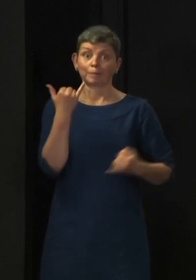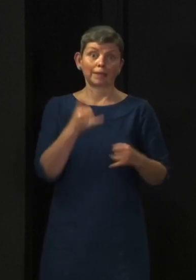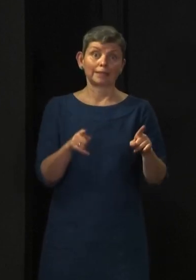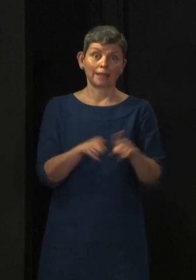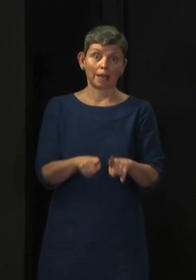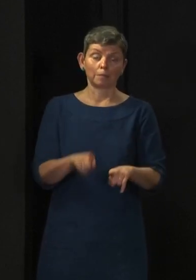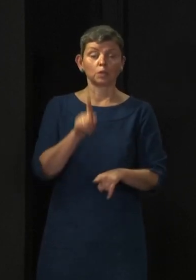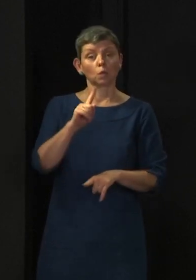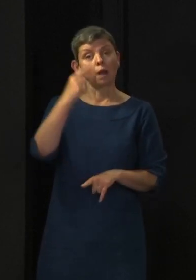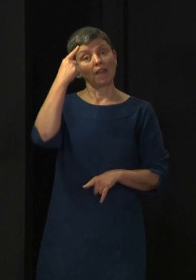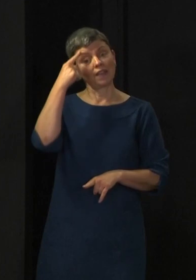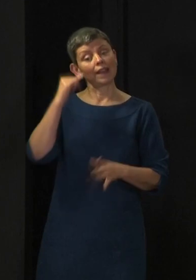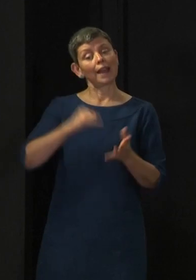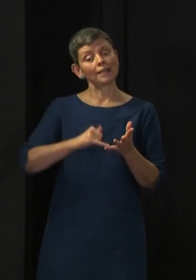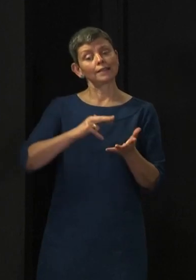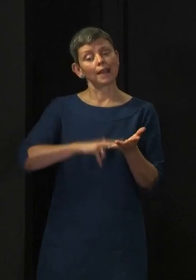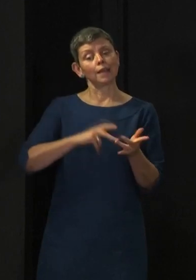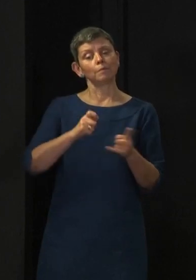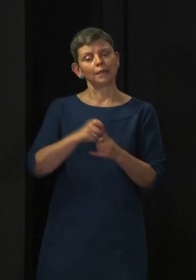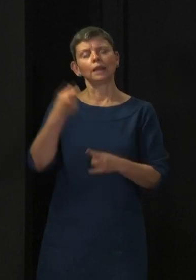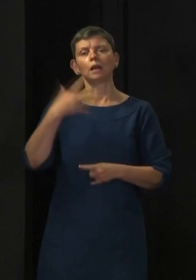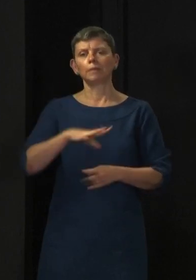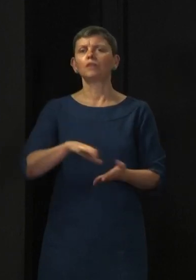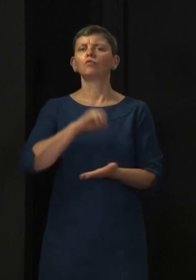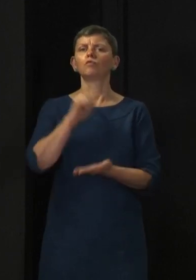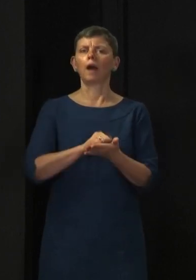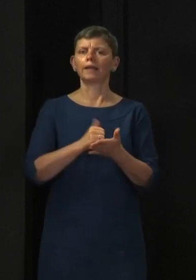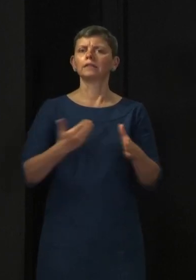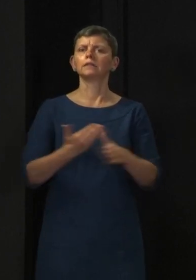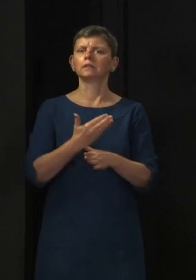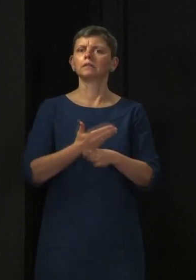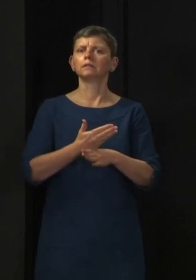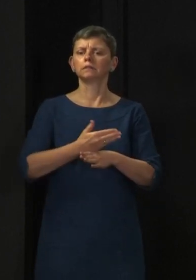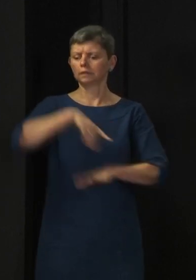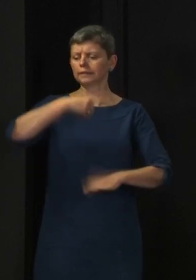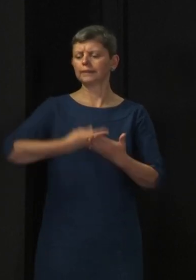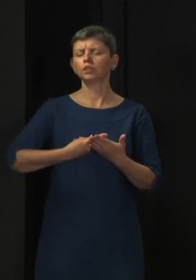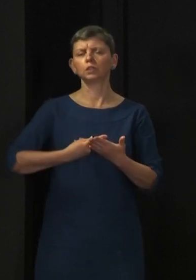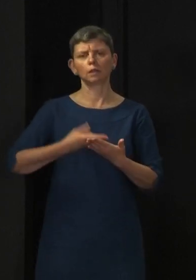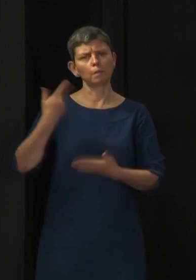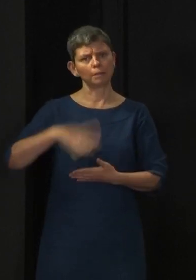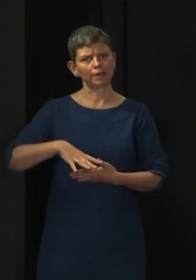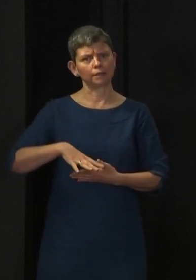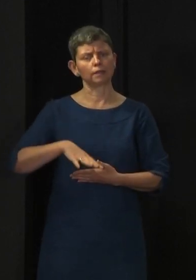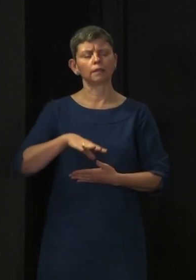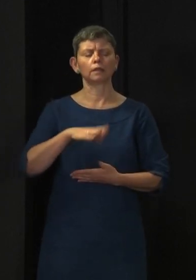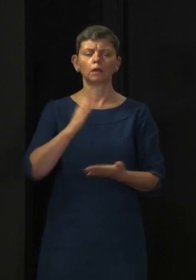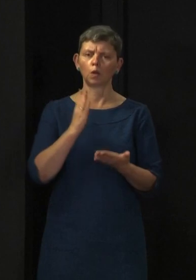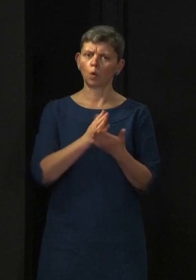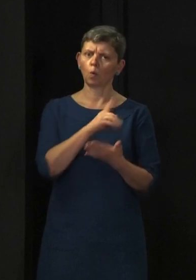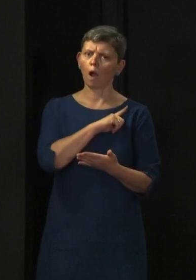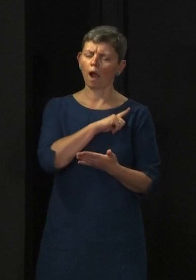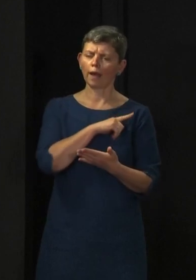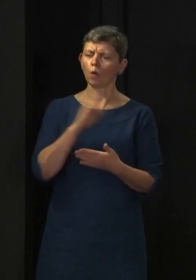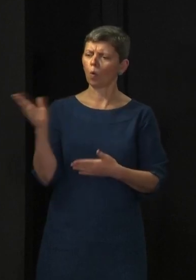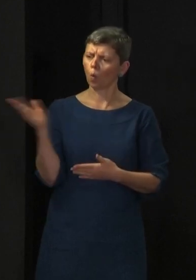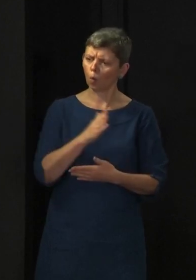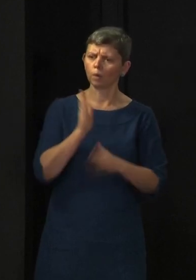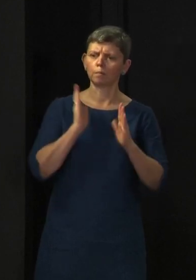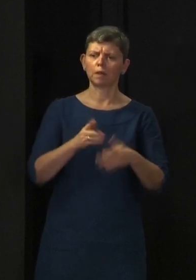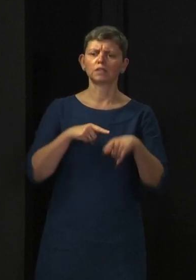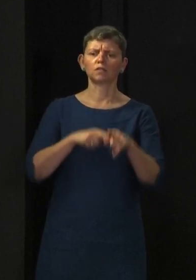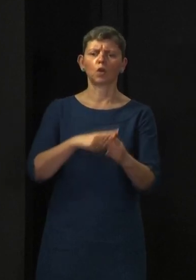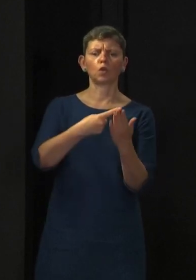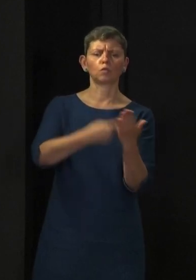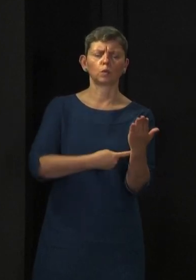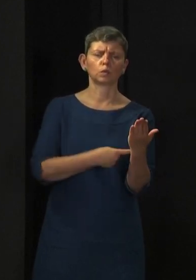right action. And it's because we understand how important it is that everybody sticks by these rules. So my thanks to all of you for